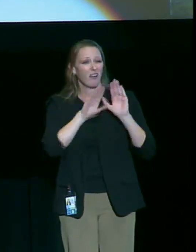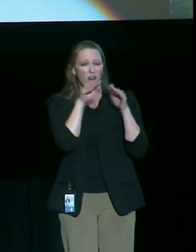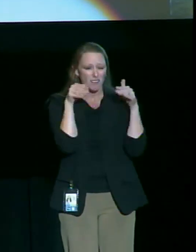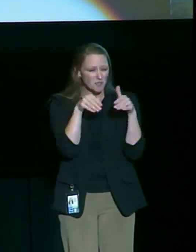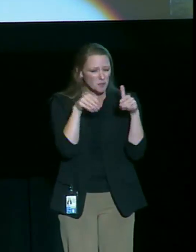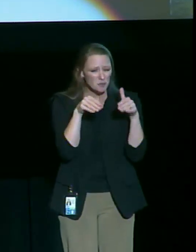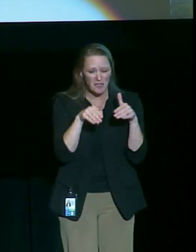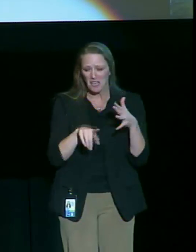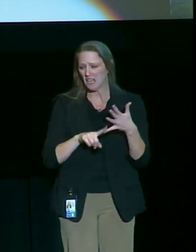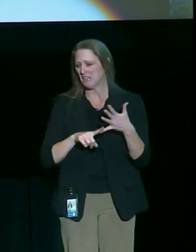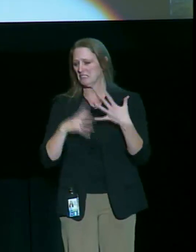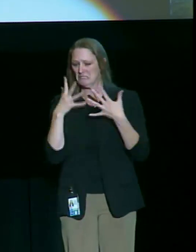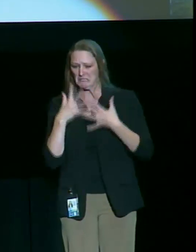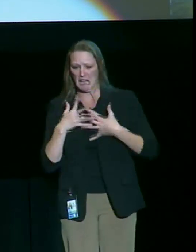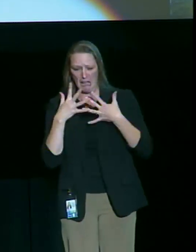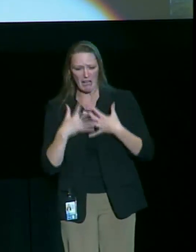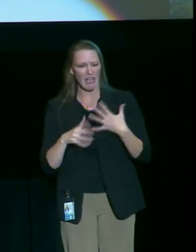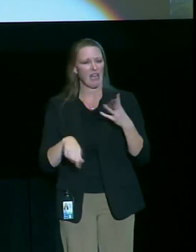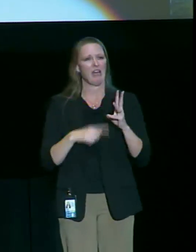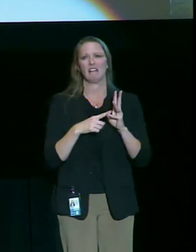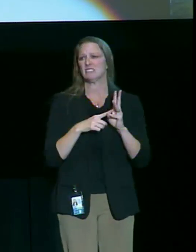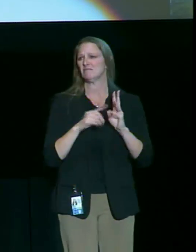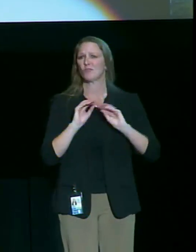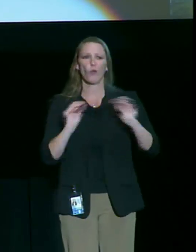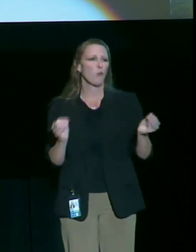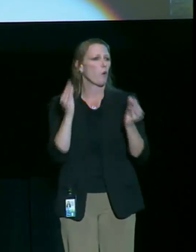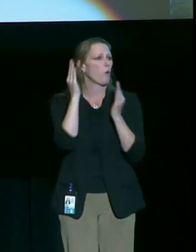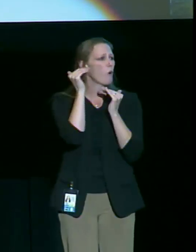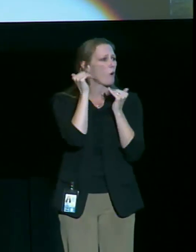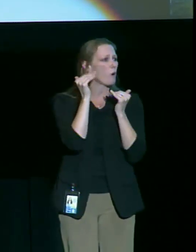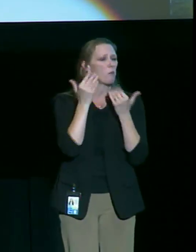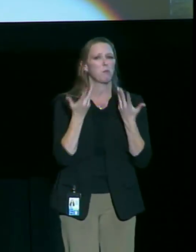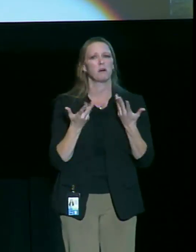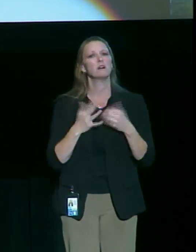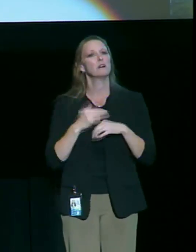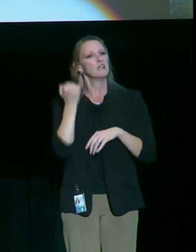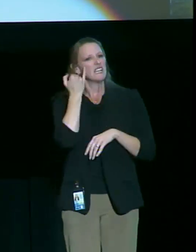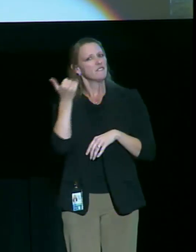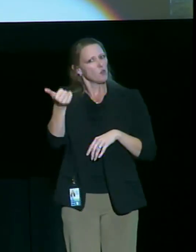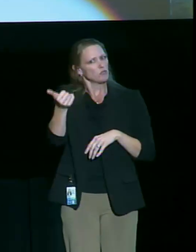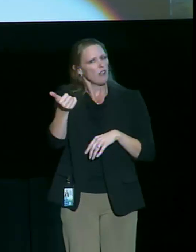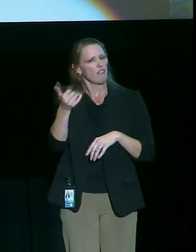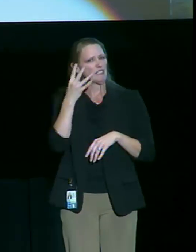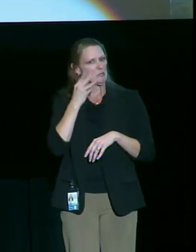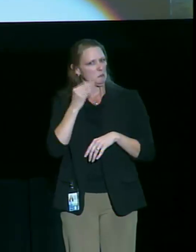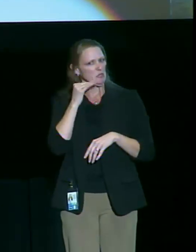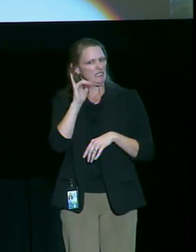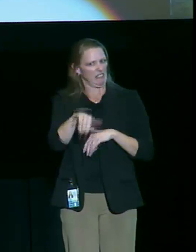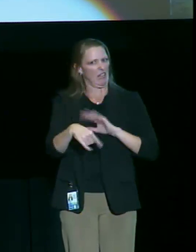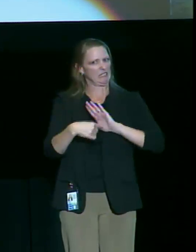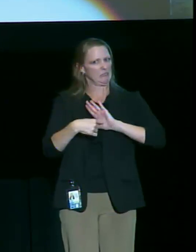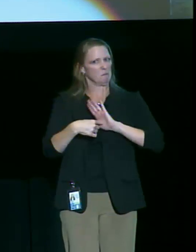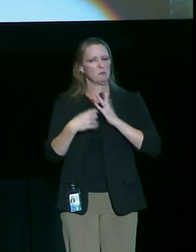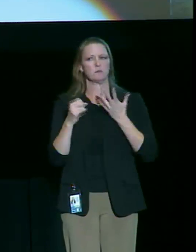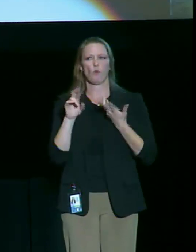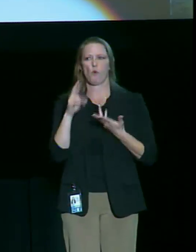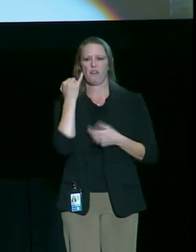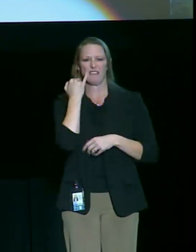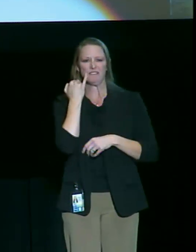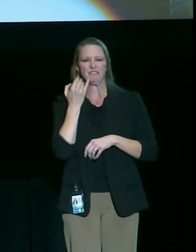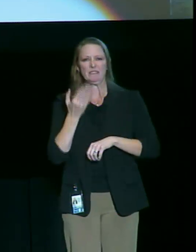sadness, hopelessness. If you're experiencing these symptoms, or if they don't get better in